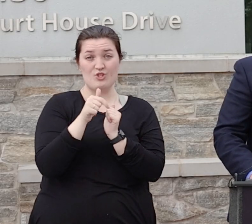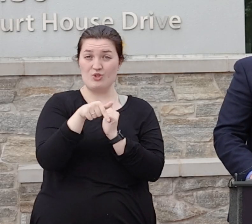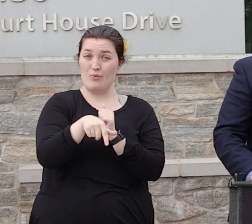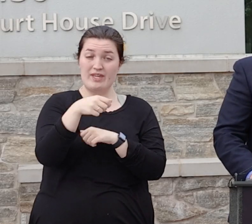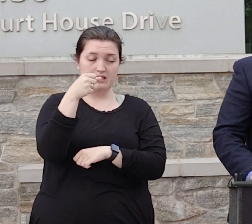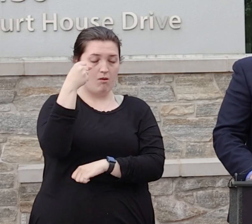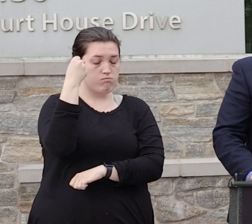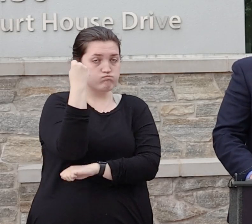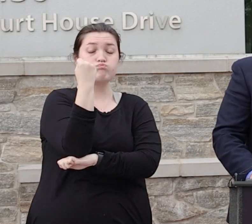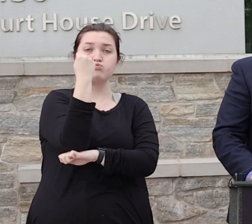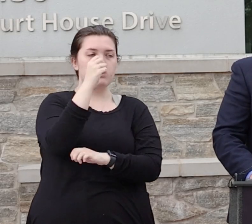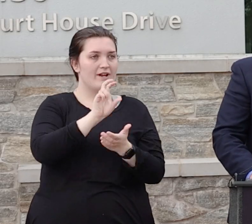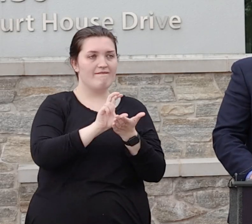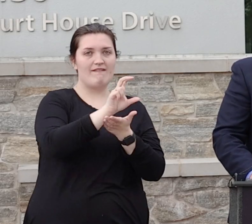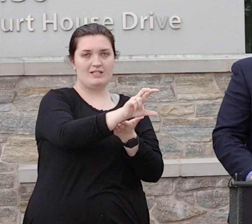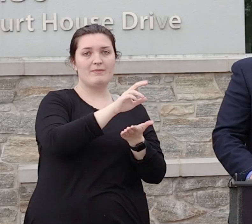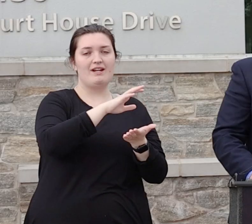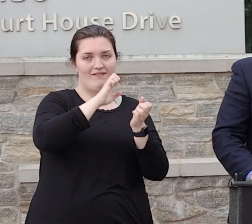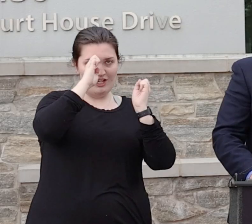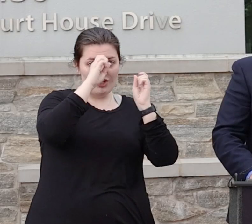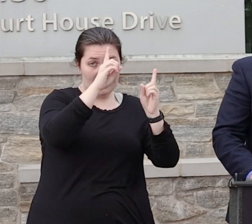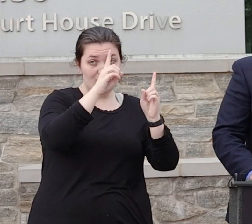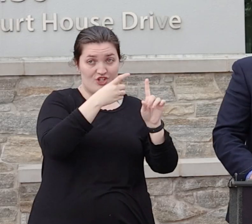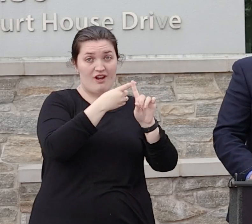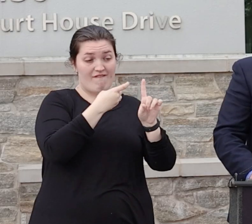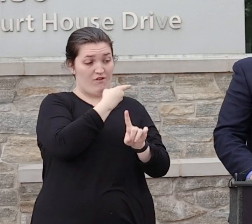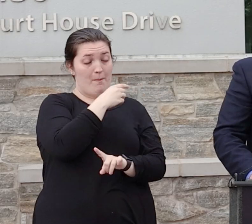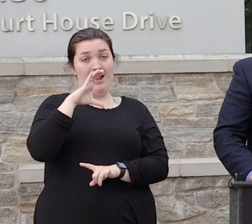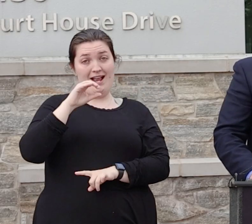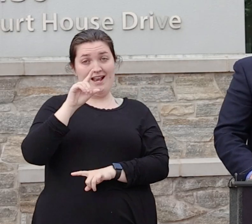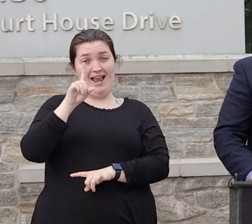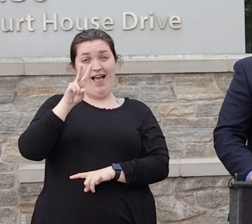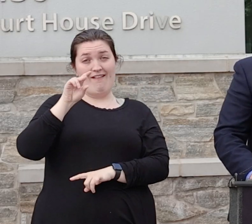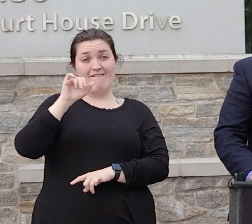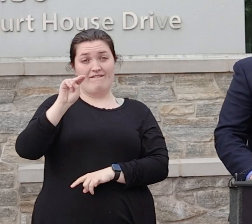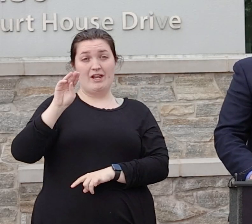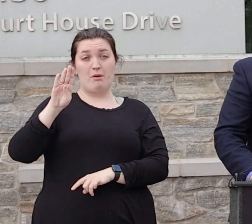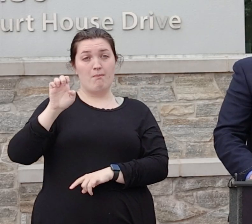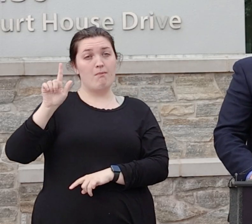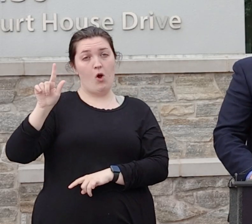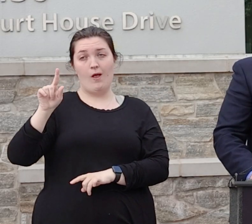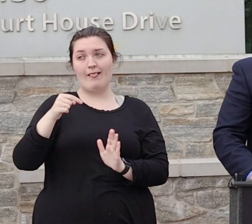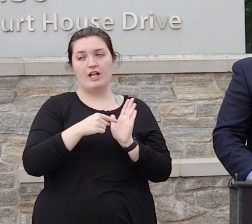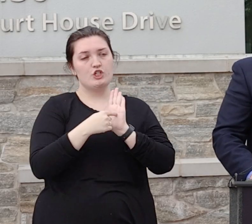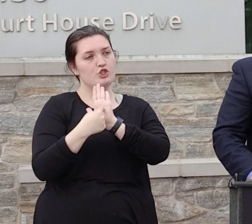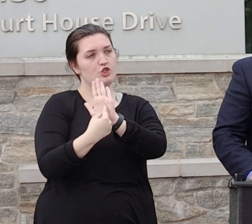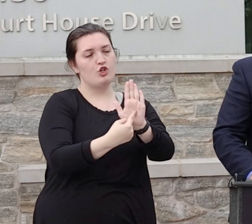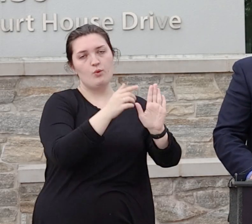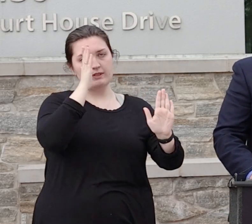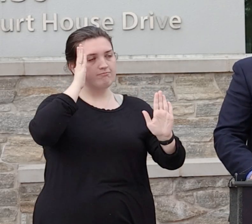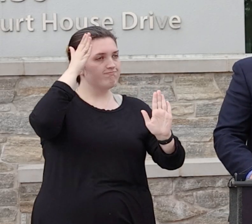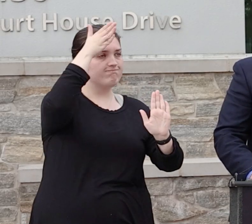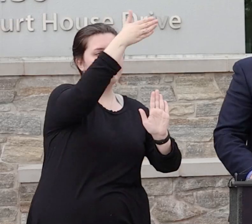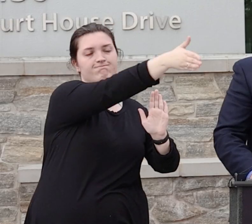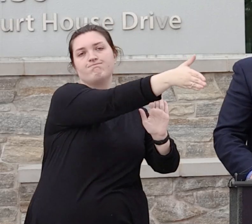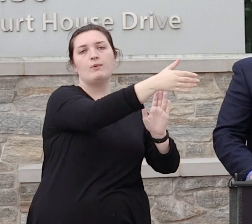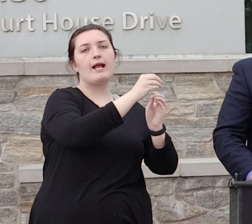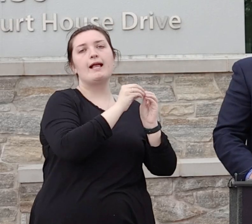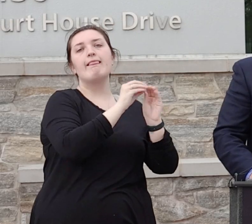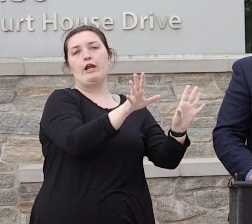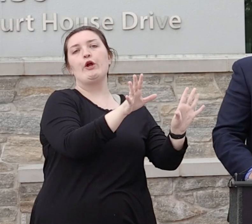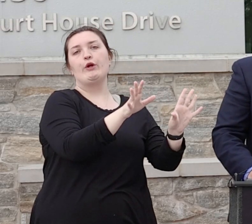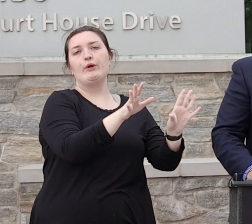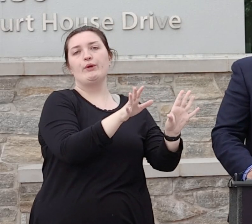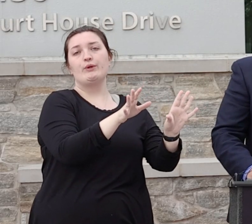in education by County Executive Calvin Ball provides a clear path forward, allowing me to recommend with